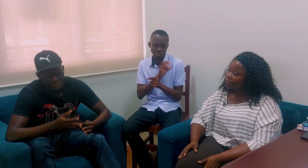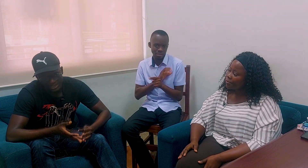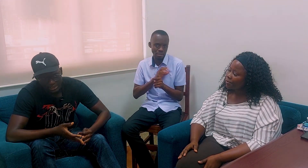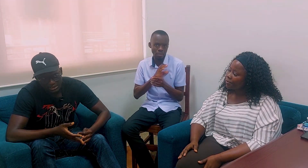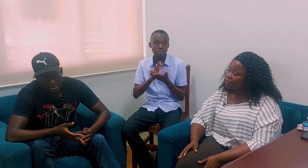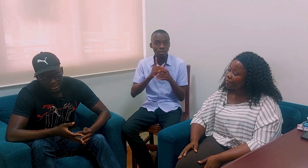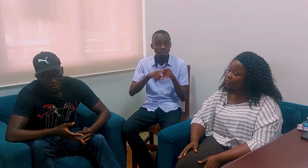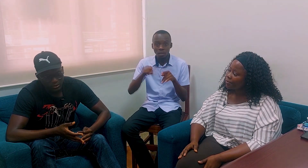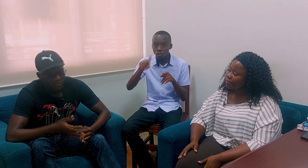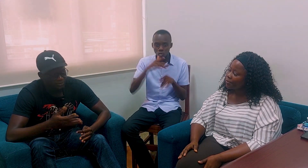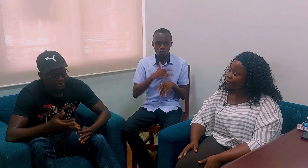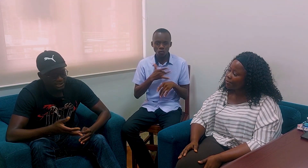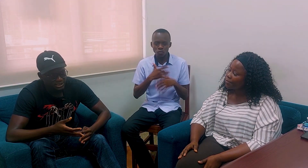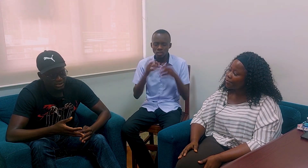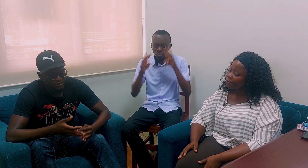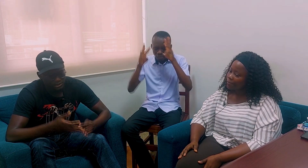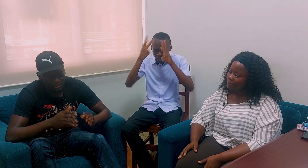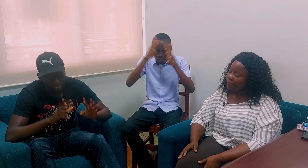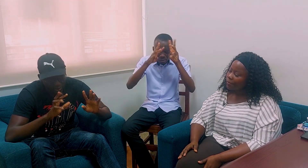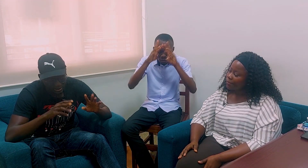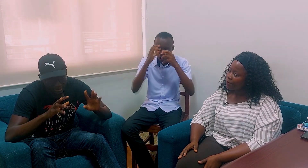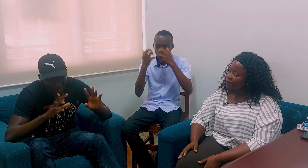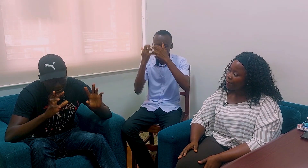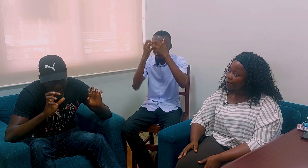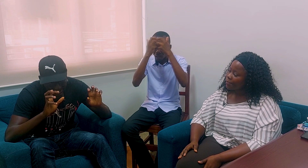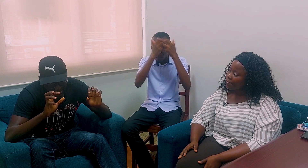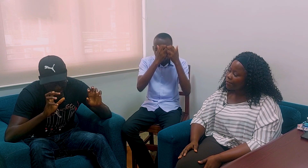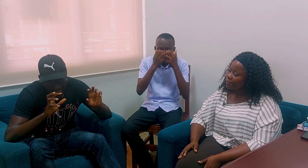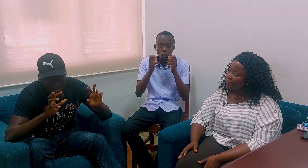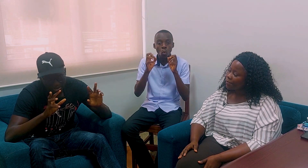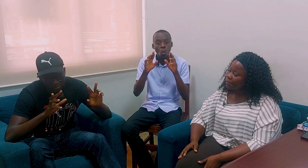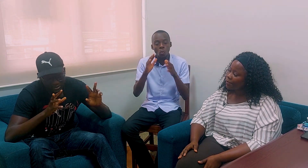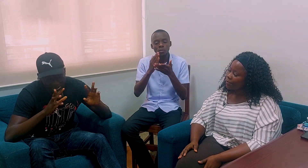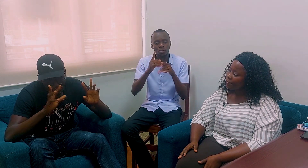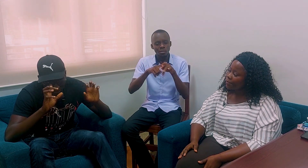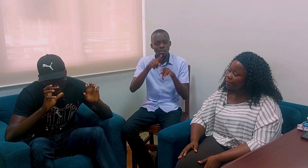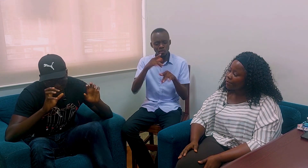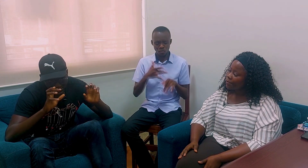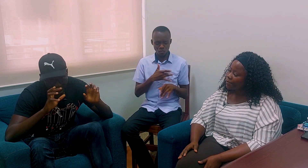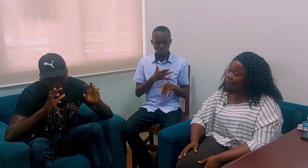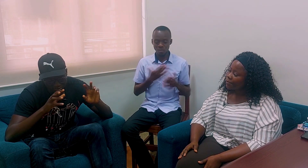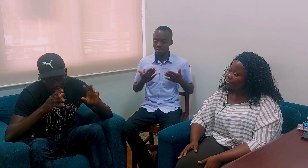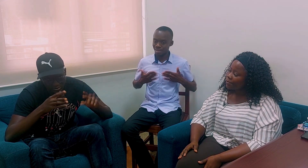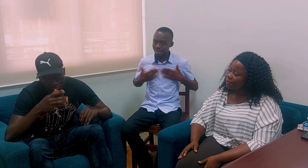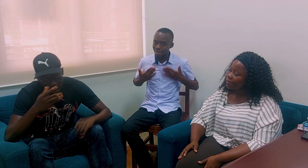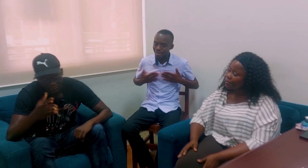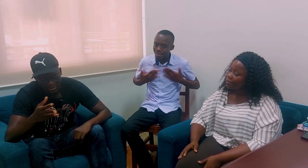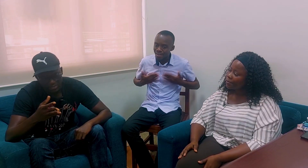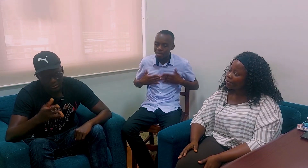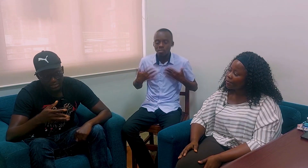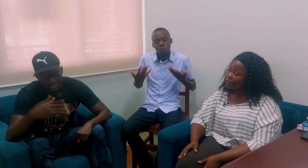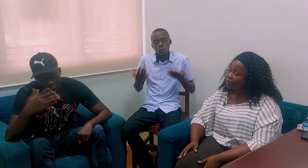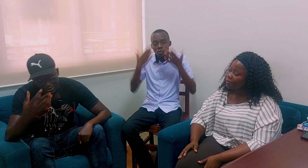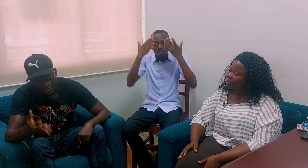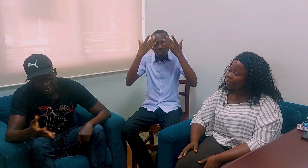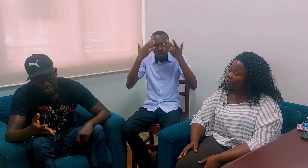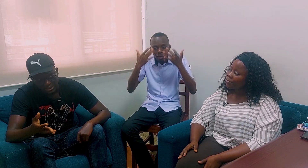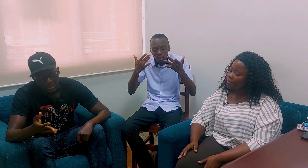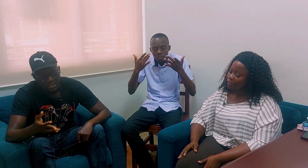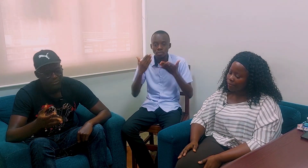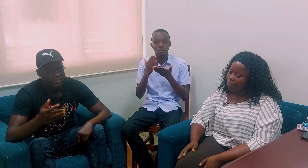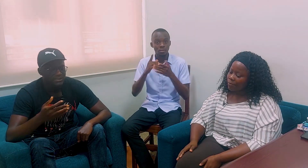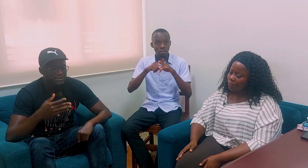happy or sad. When you're very sad, like when certain symptoms come, certain forms of sadness becomes too severe, then it becomes